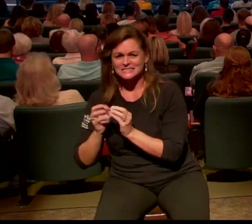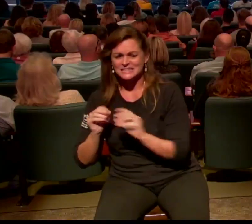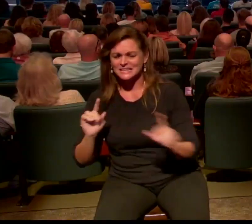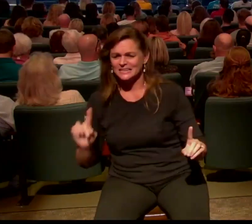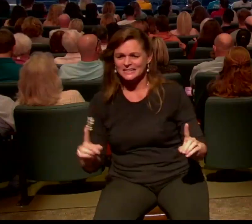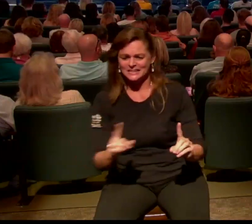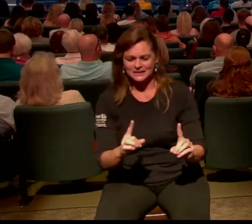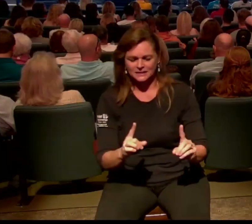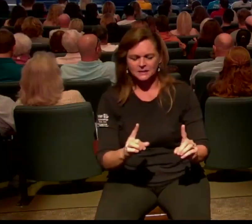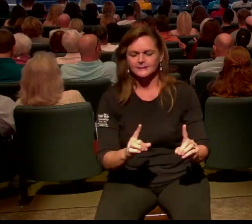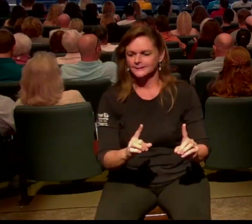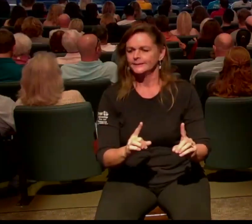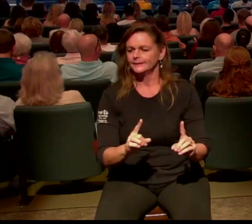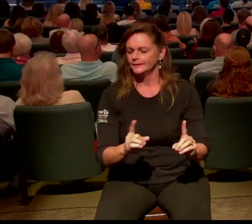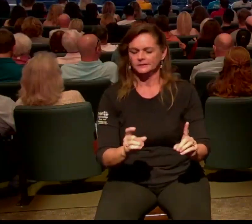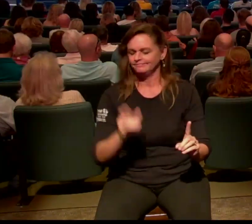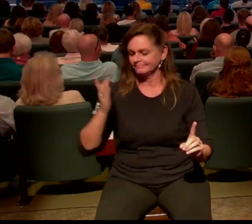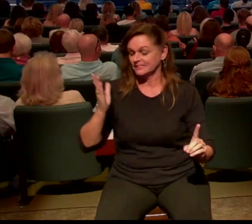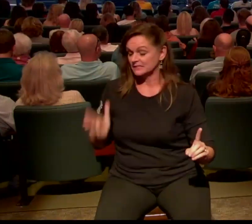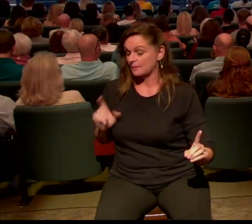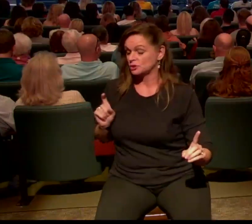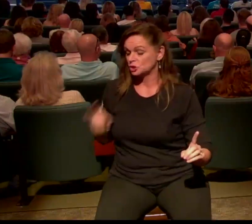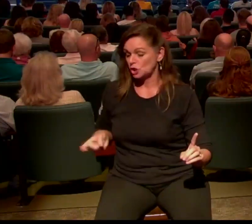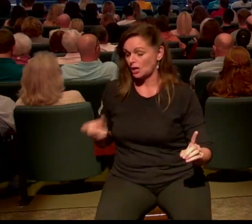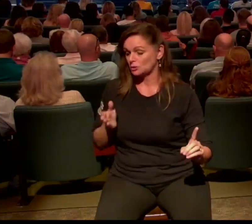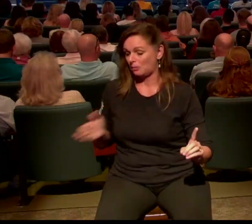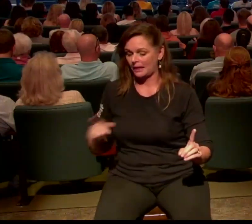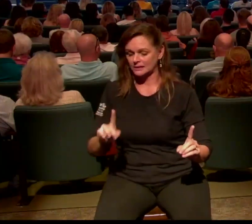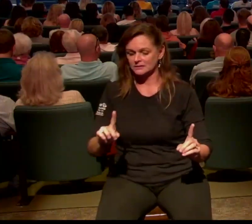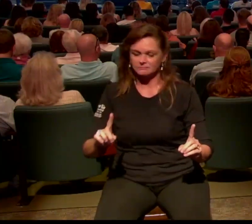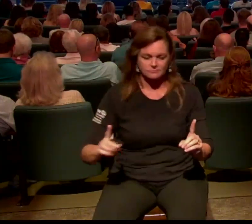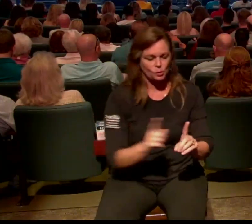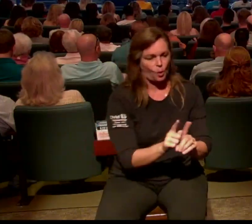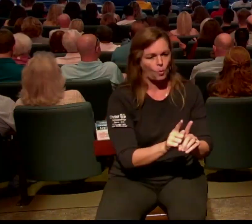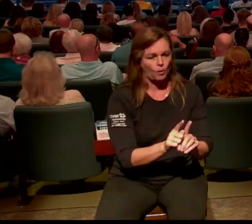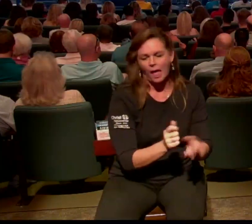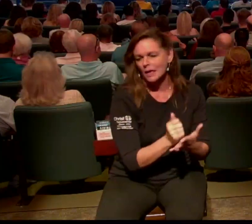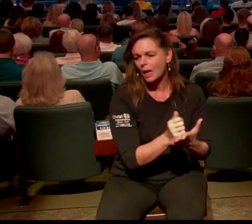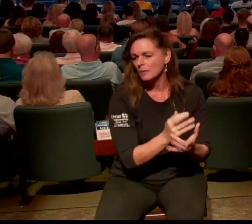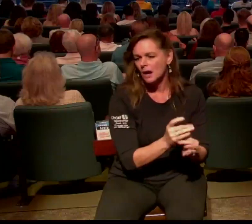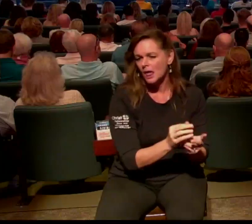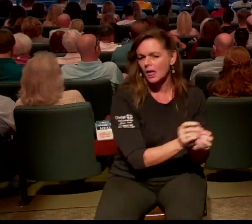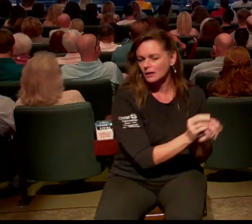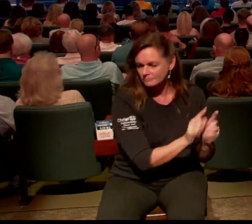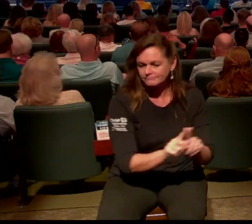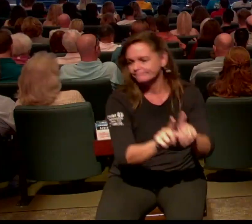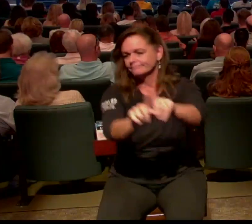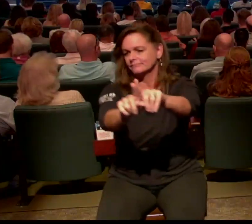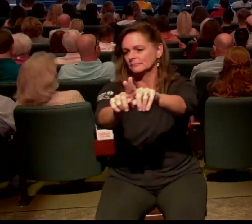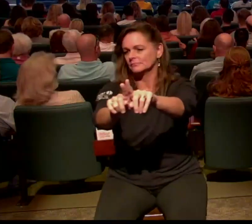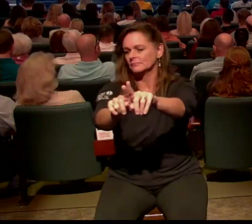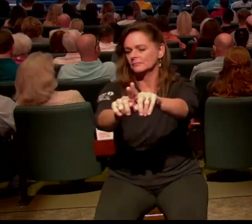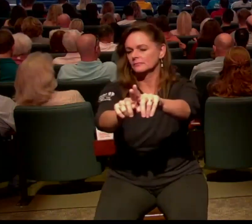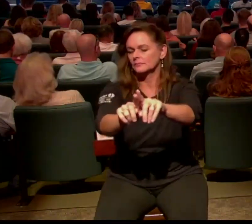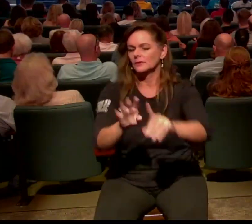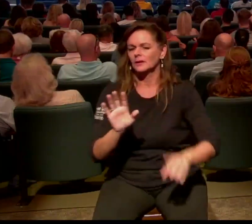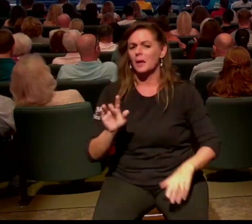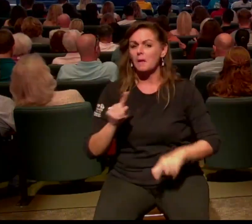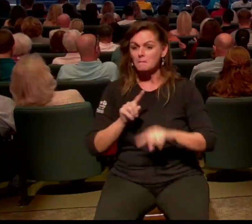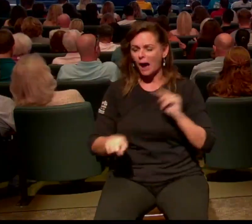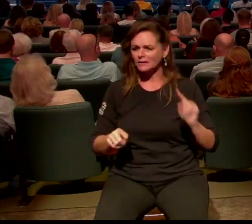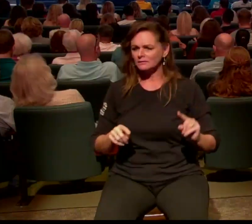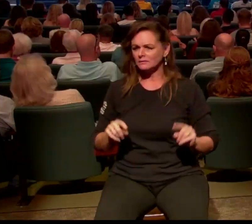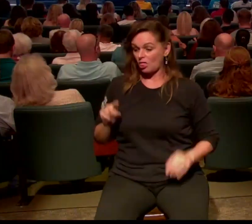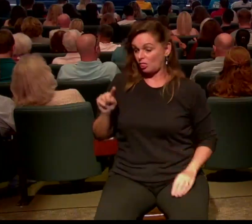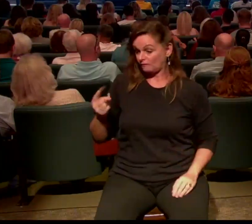meet the needs of this person. Now, the priest and the Levite, the religious leaders, people that you would have thought would have done this, they passed by on the